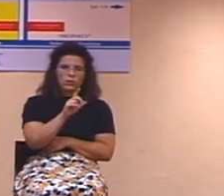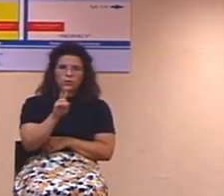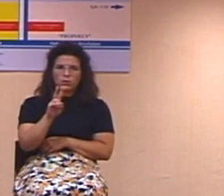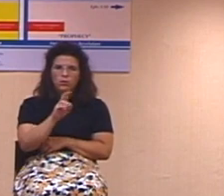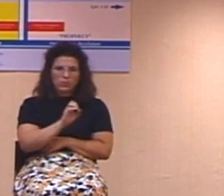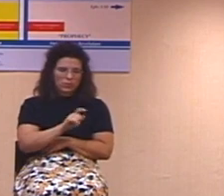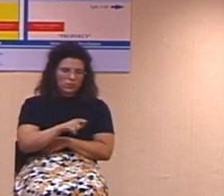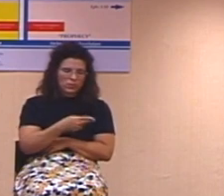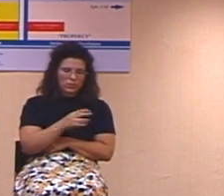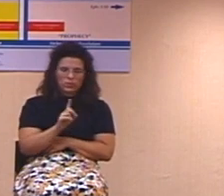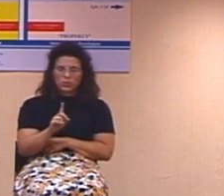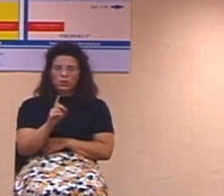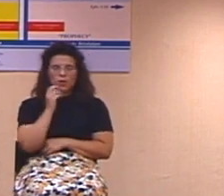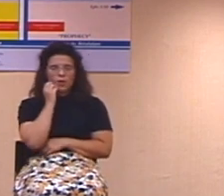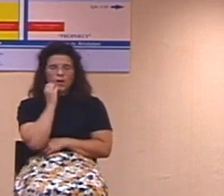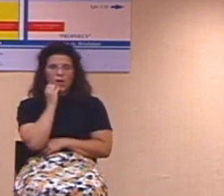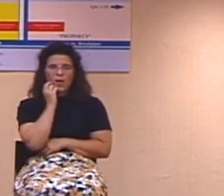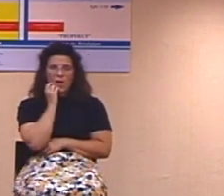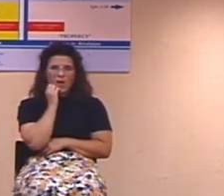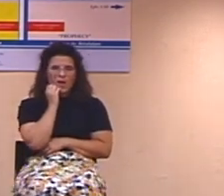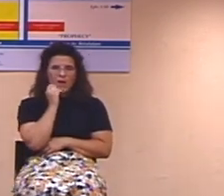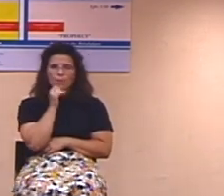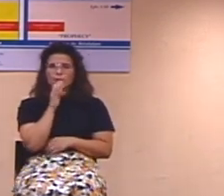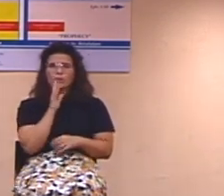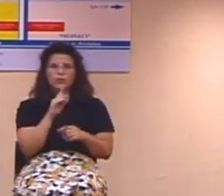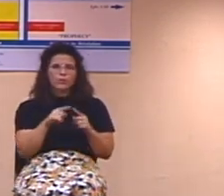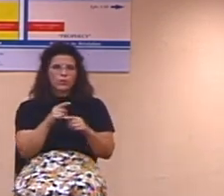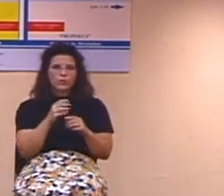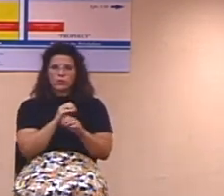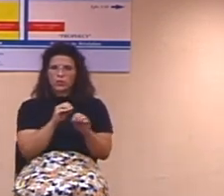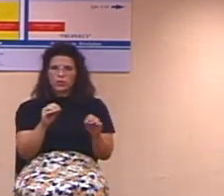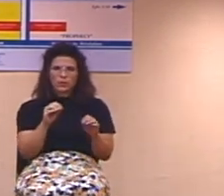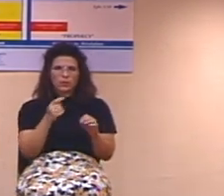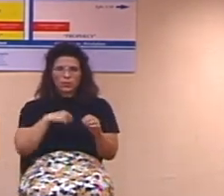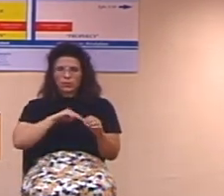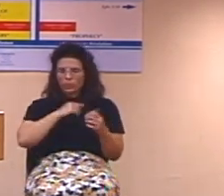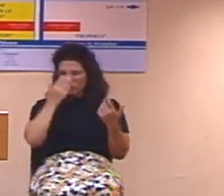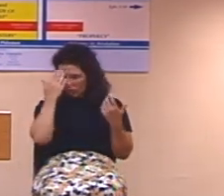Ephesians 1, verse 3. You know the path. I'm not talking about anything we don't know.